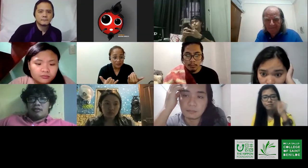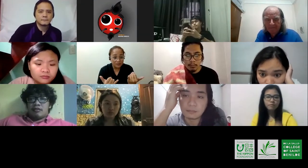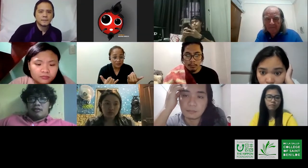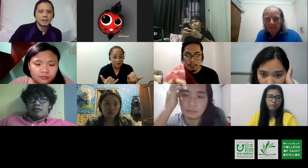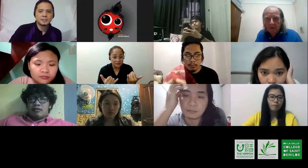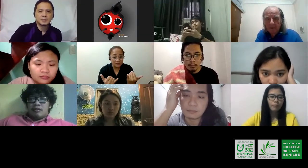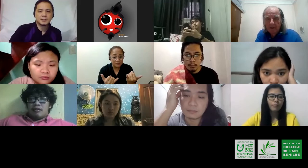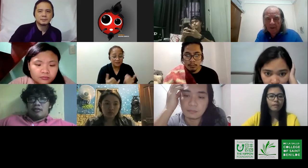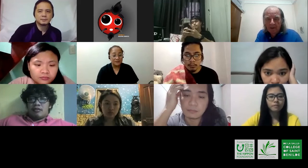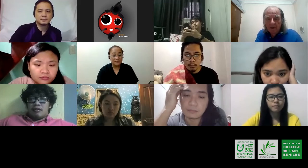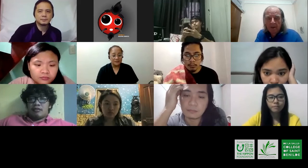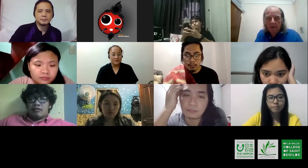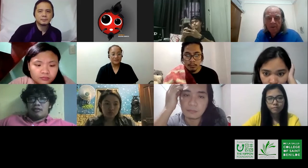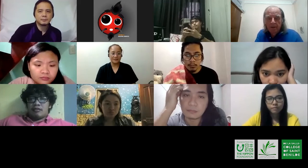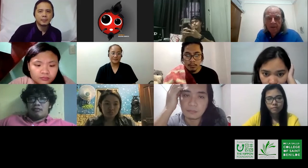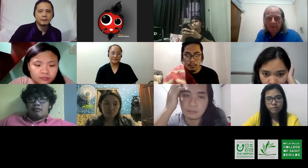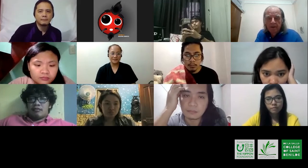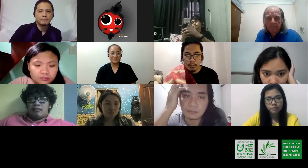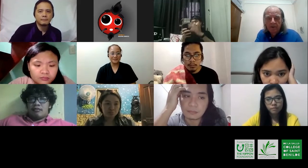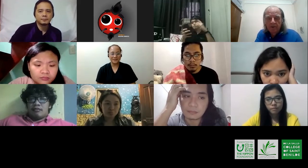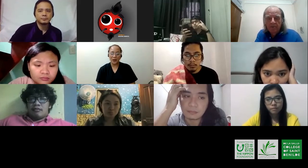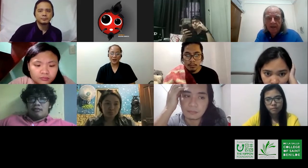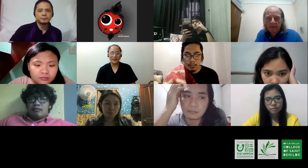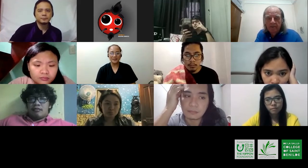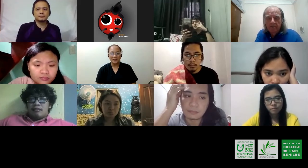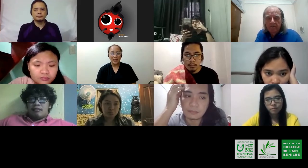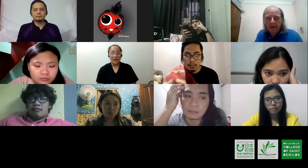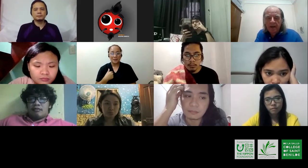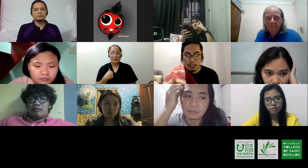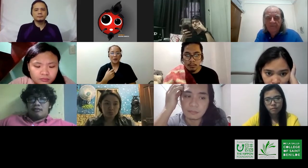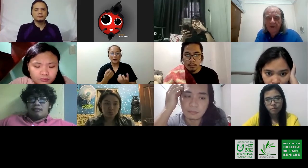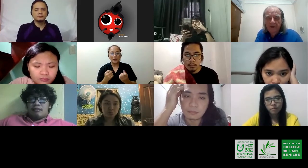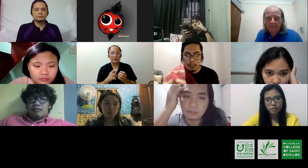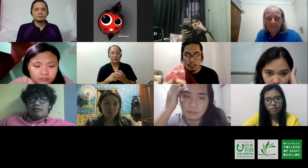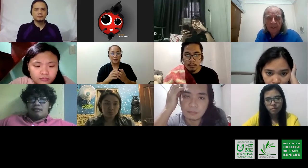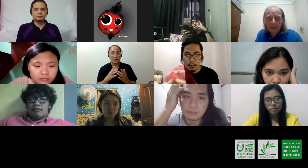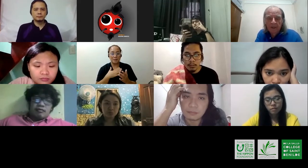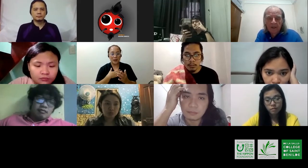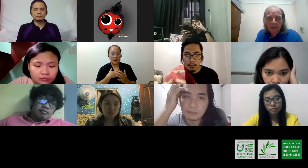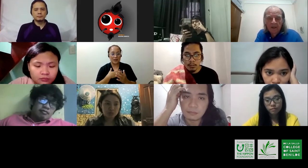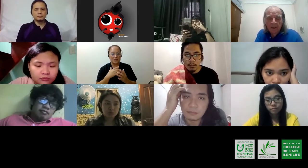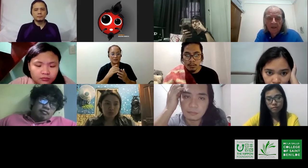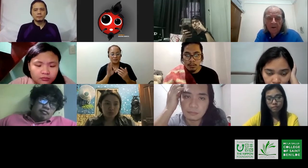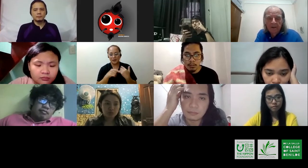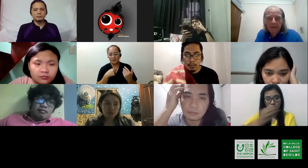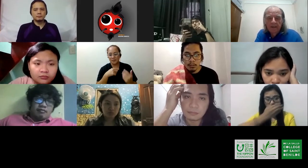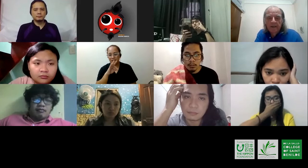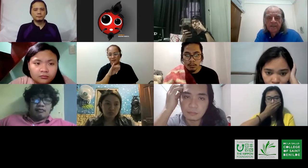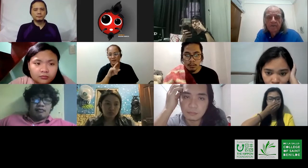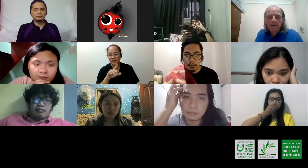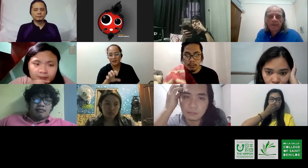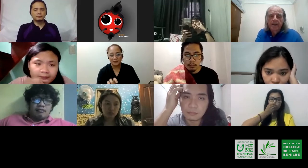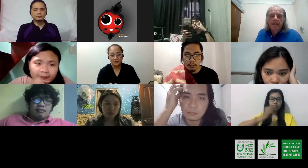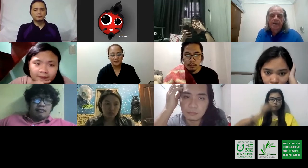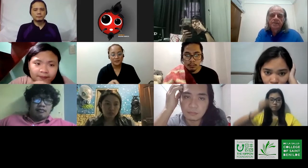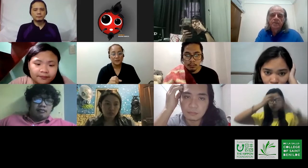Yes, sir. Okay, so I'm going to go back to my file. Okay, so I may ask